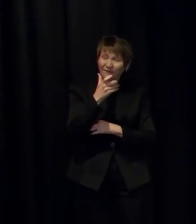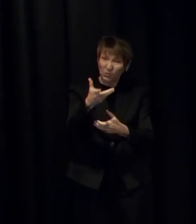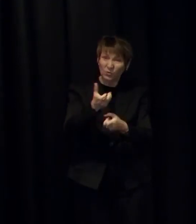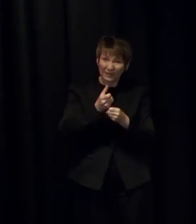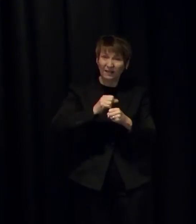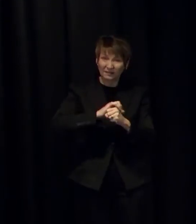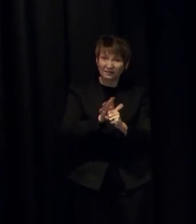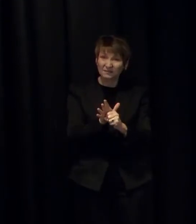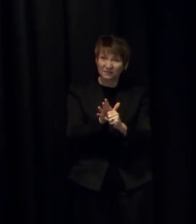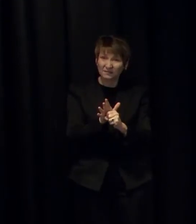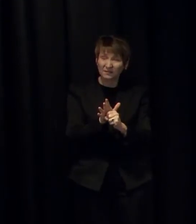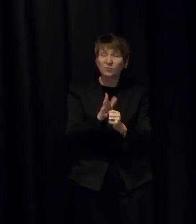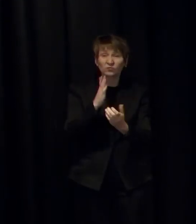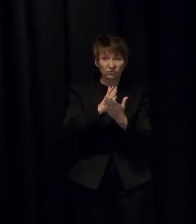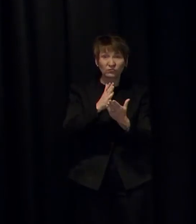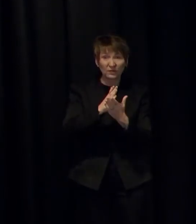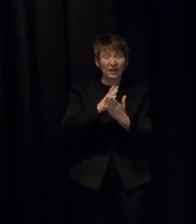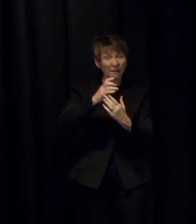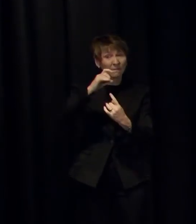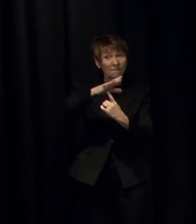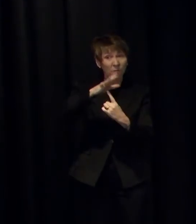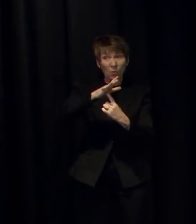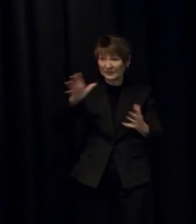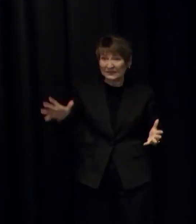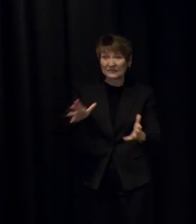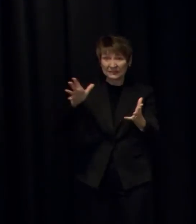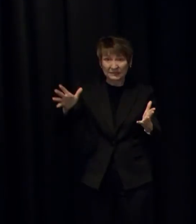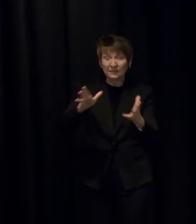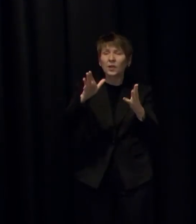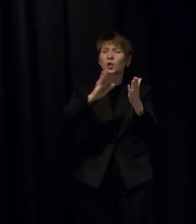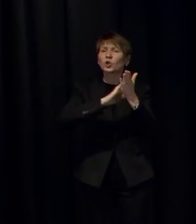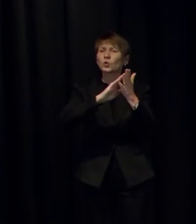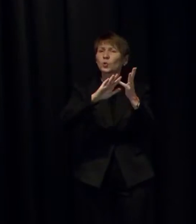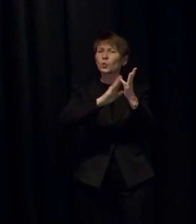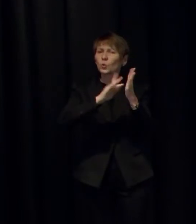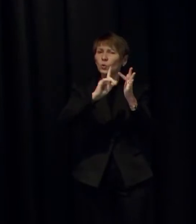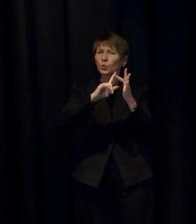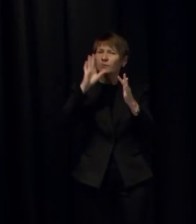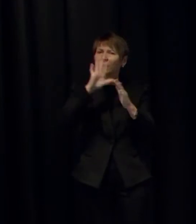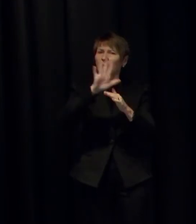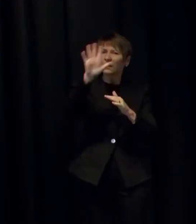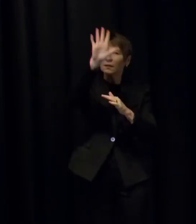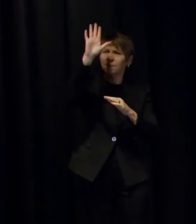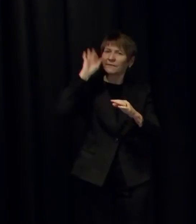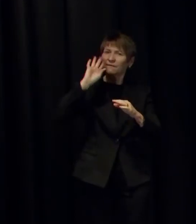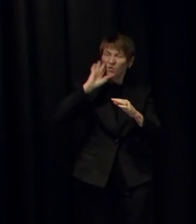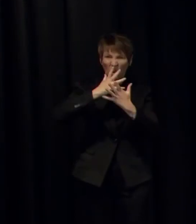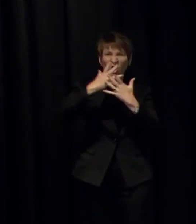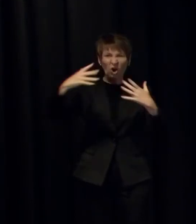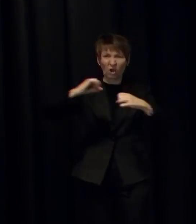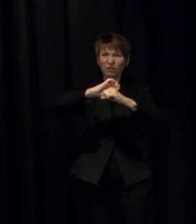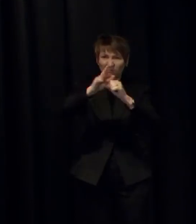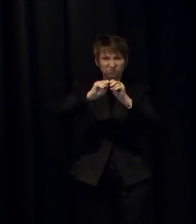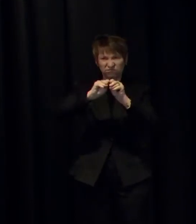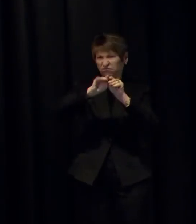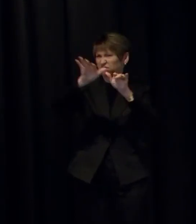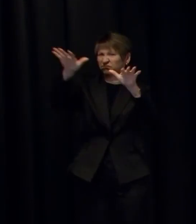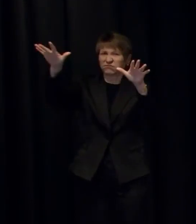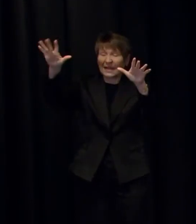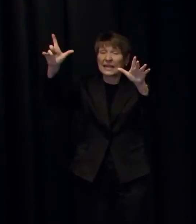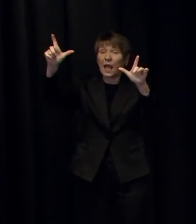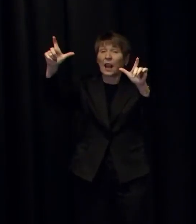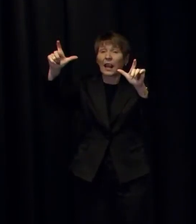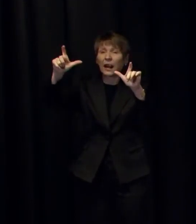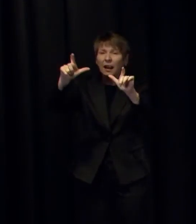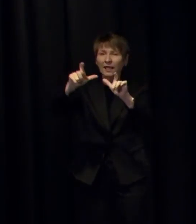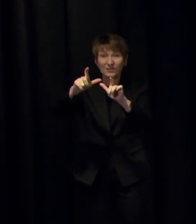really gratifying. Hume's reached 90% single dose coverage, and then Casey, Cardinia, Wyndham in particular, very high